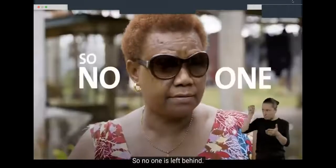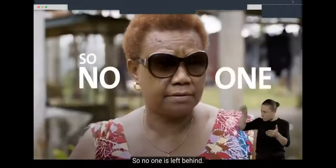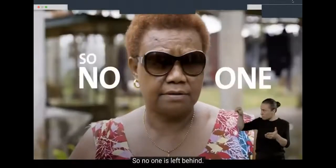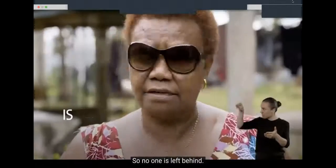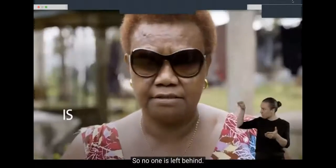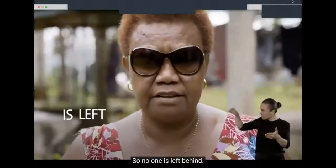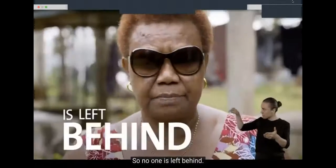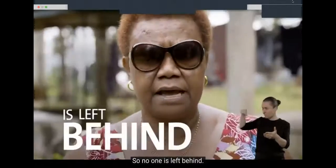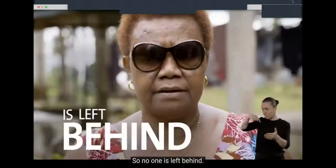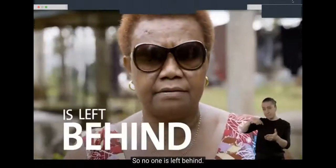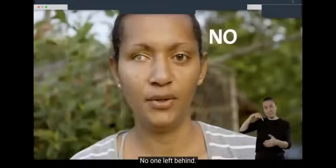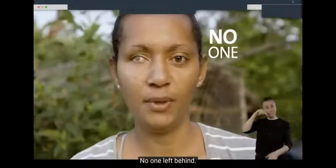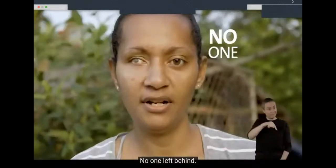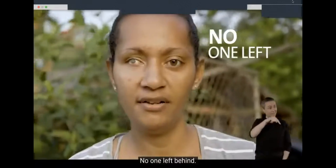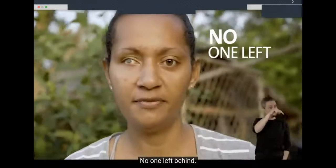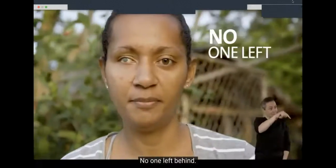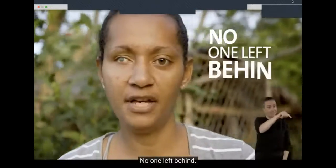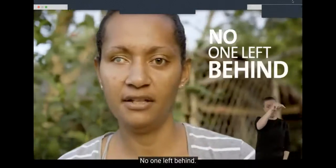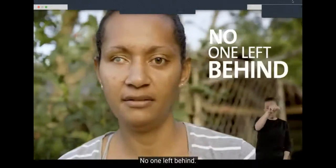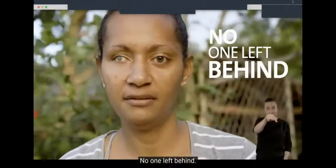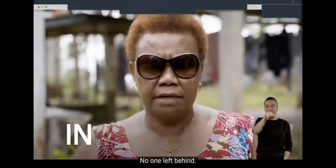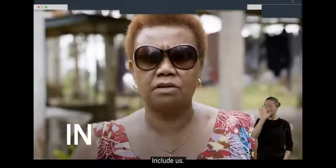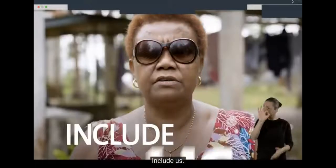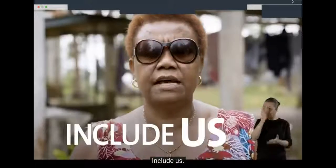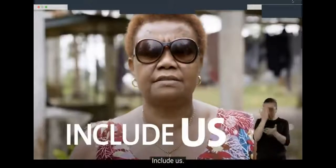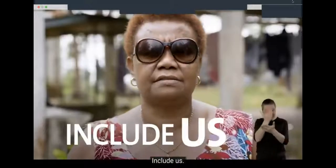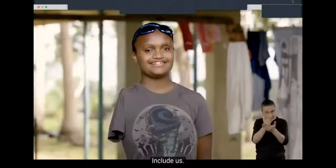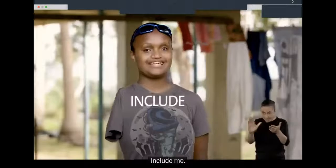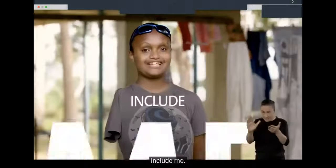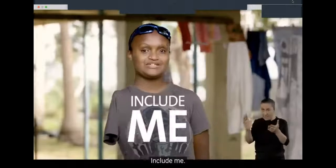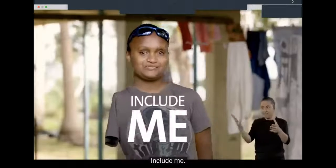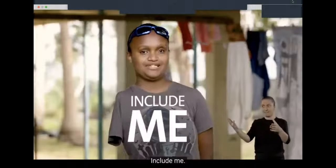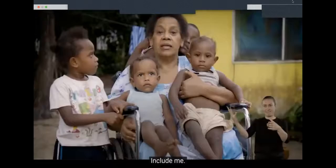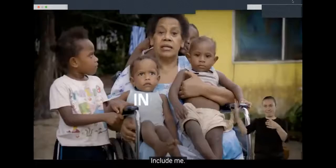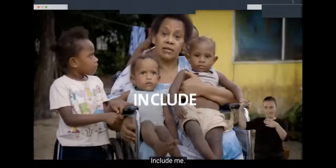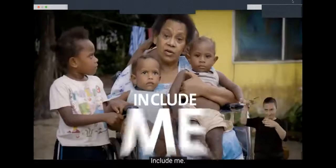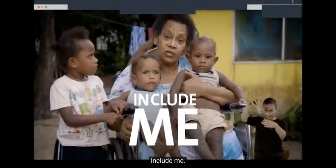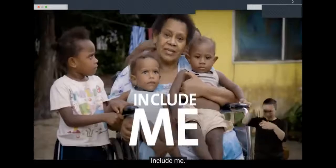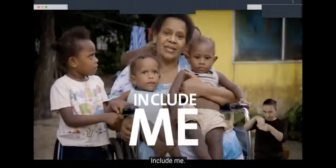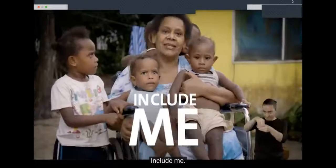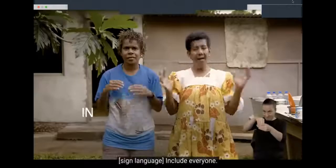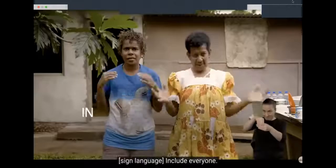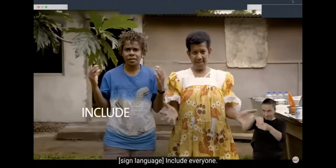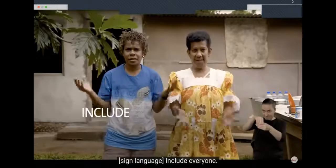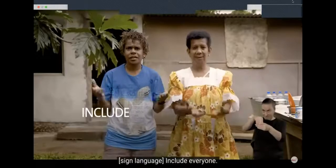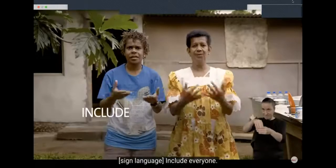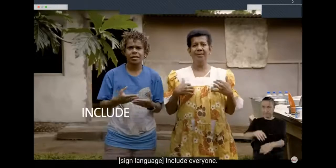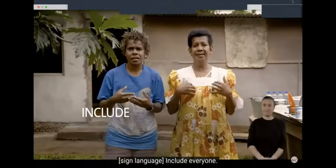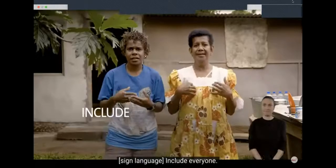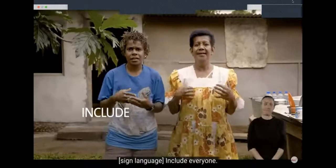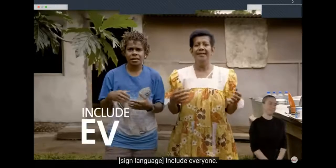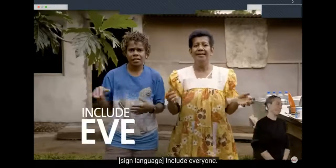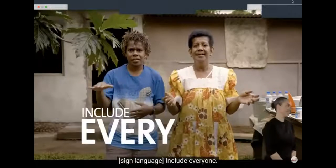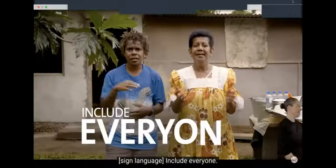no one is left behind. No one left behind. Include us. Include me. Include me.